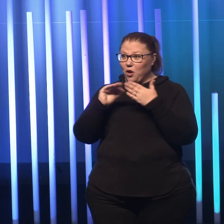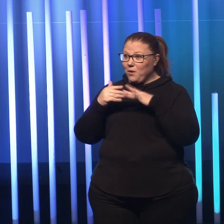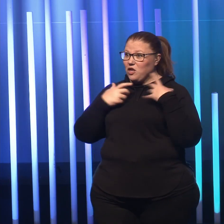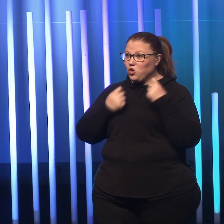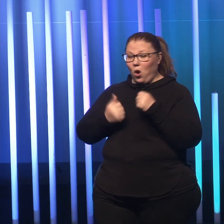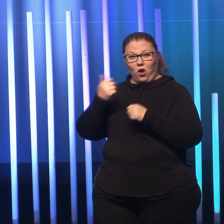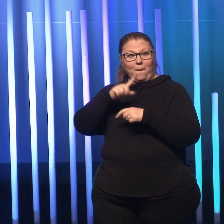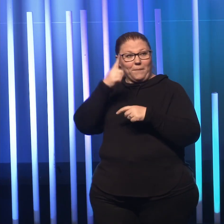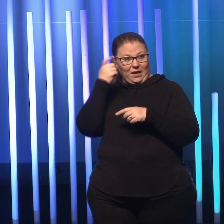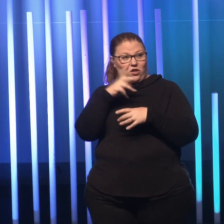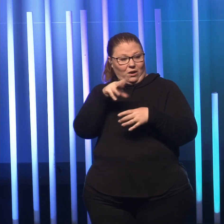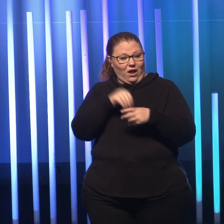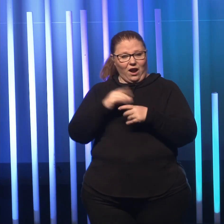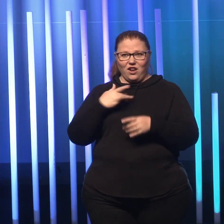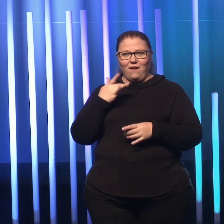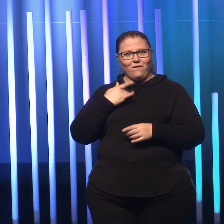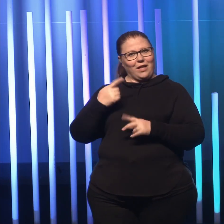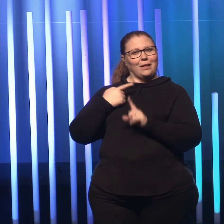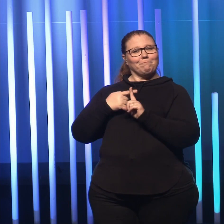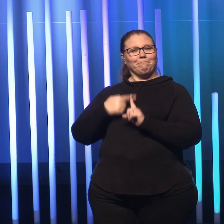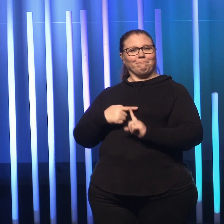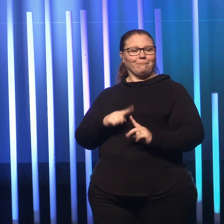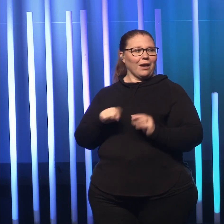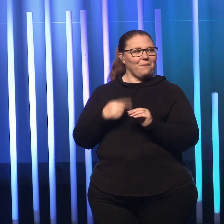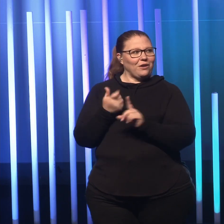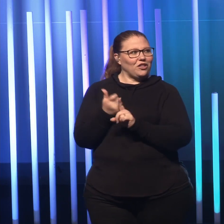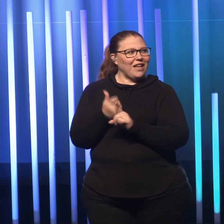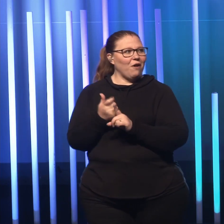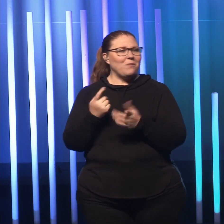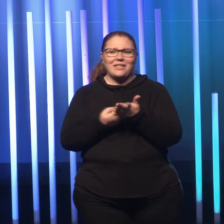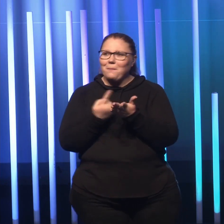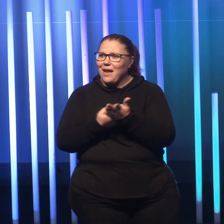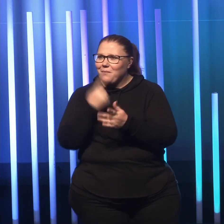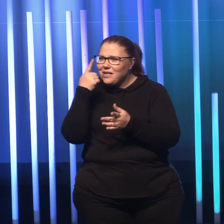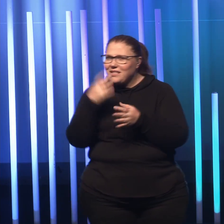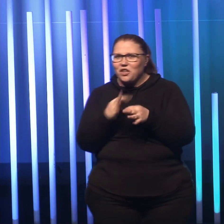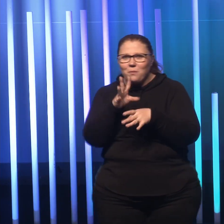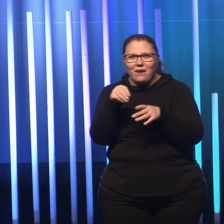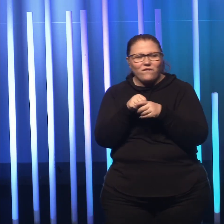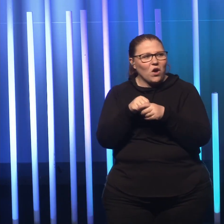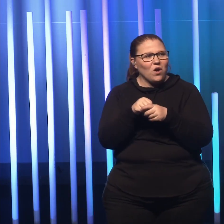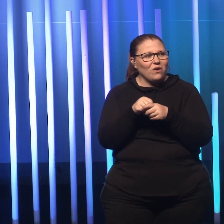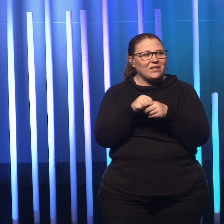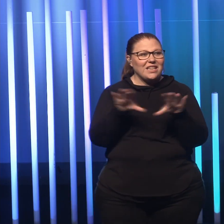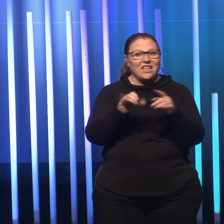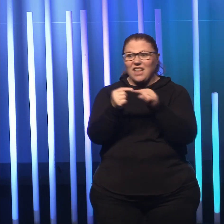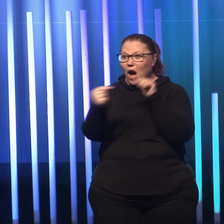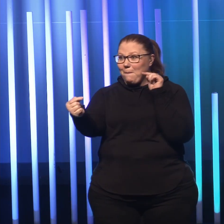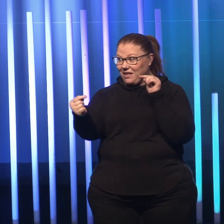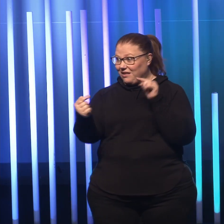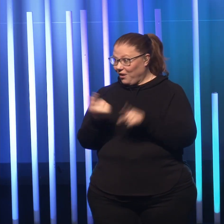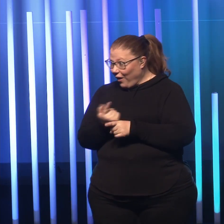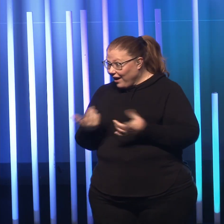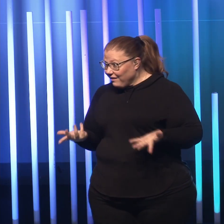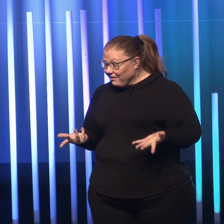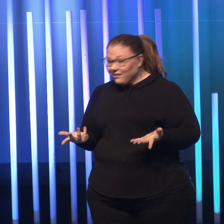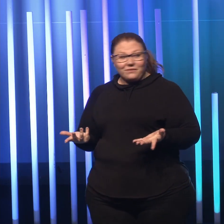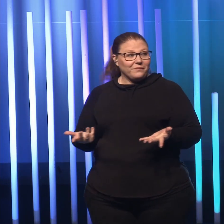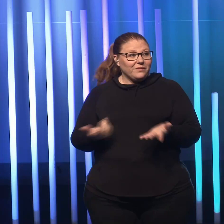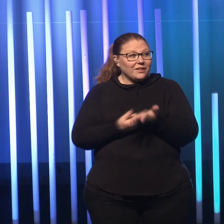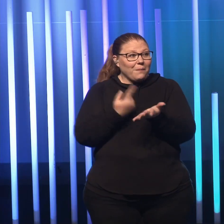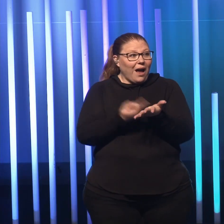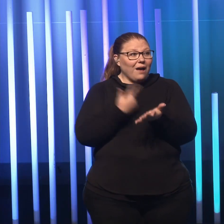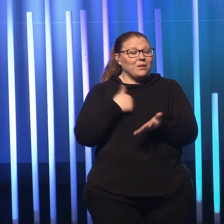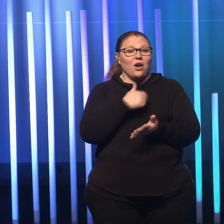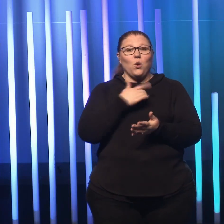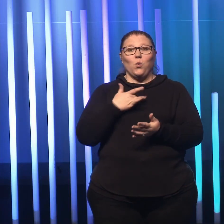got engaged. You feel better about yourself. But sometimes the decision to get involved does the exact opposite, right? Sometimes